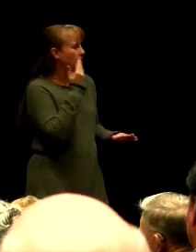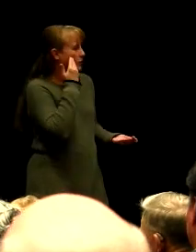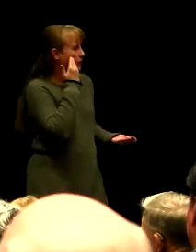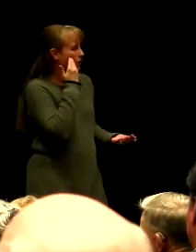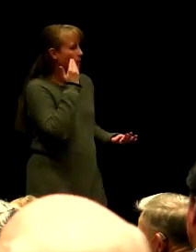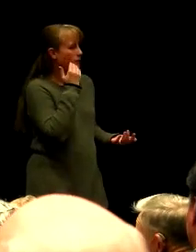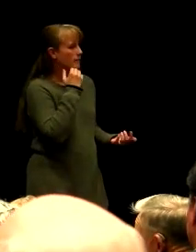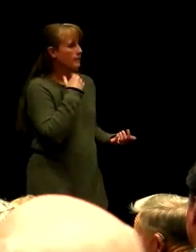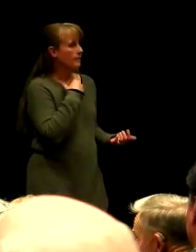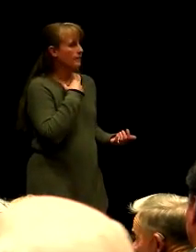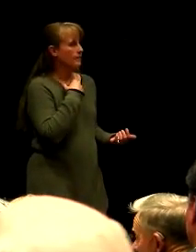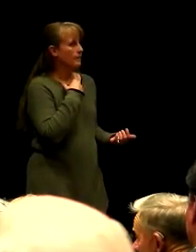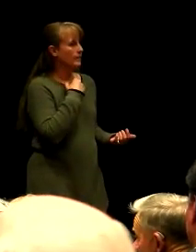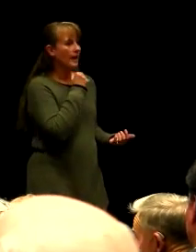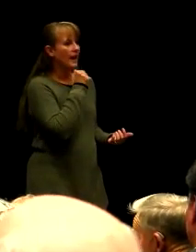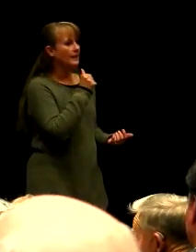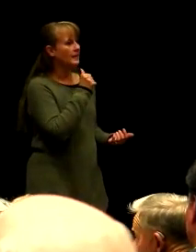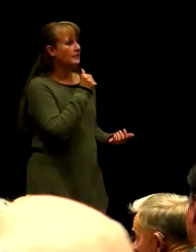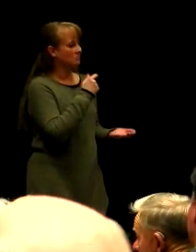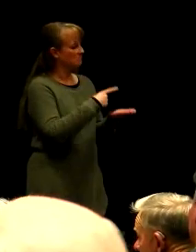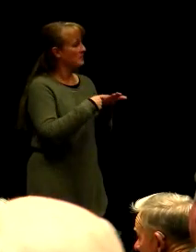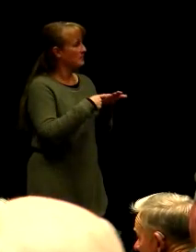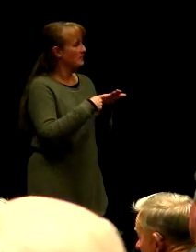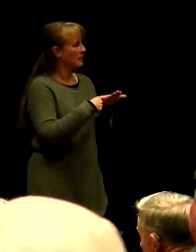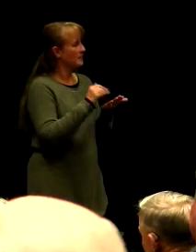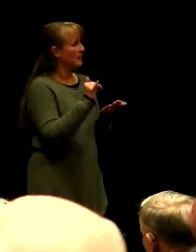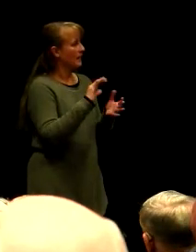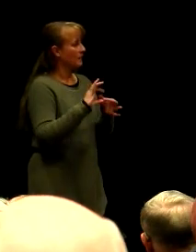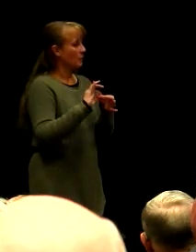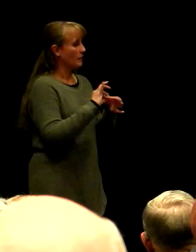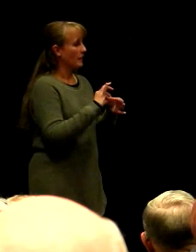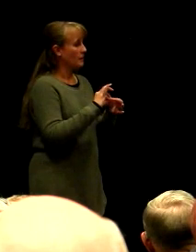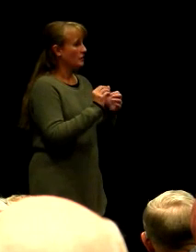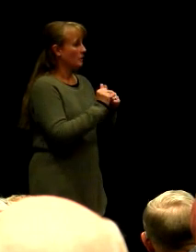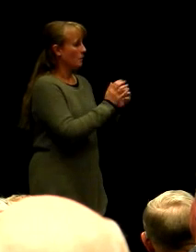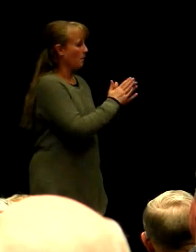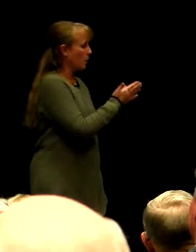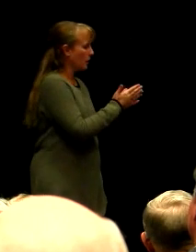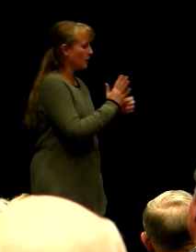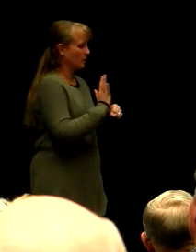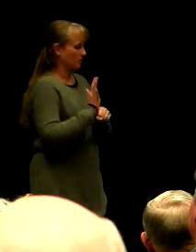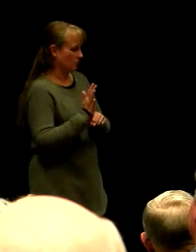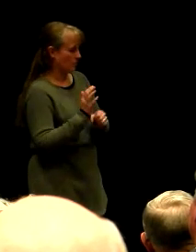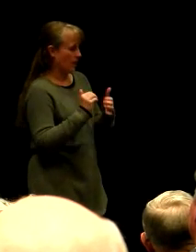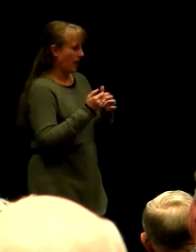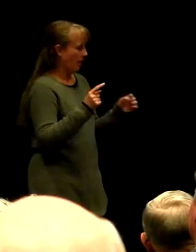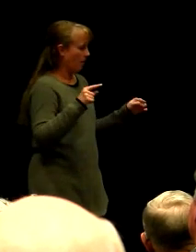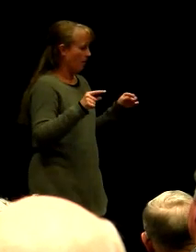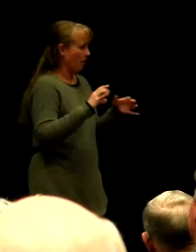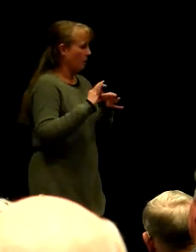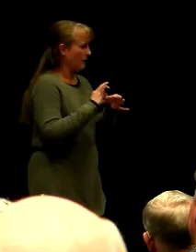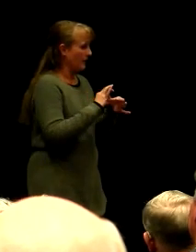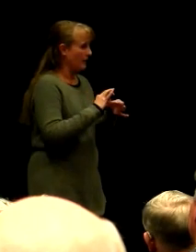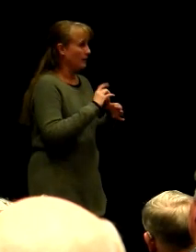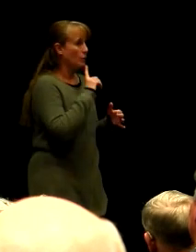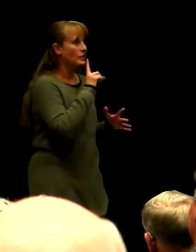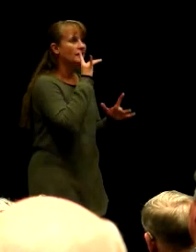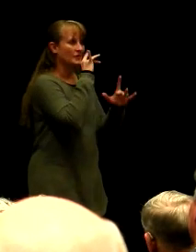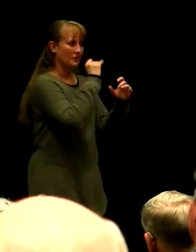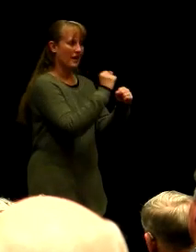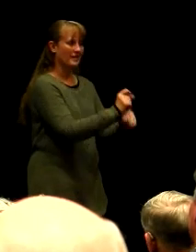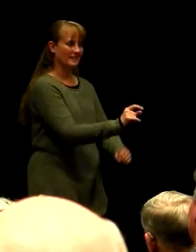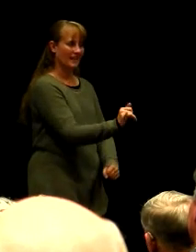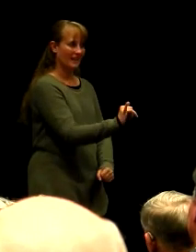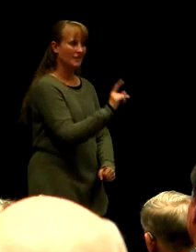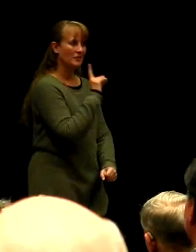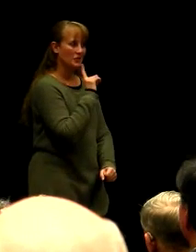I didn't talk about sort of the relationship between the novel and the film, which is an absolutely fascinating